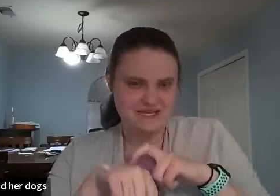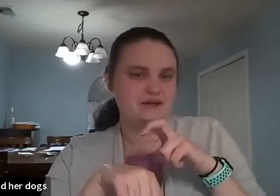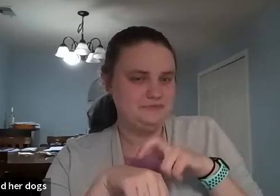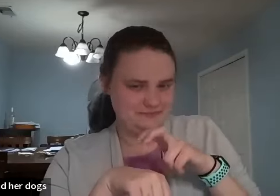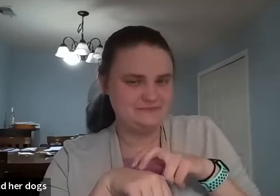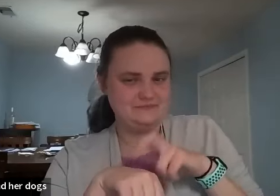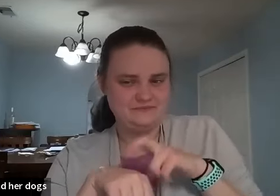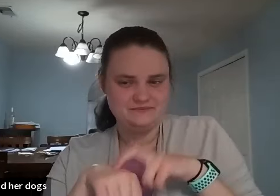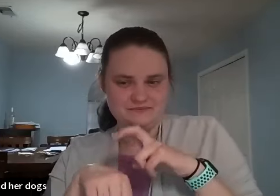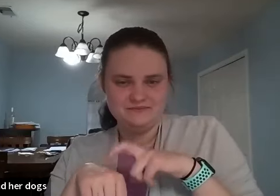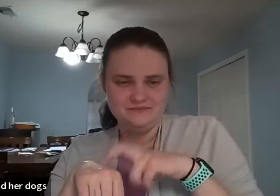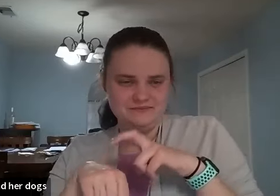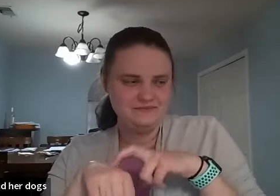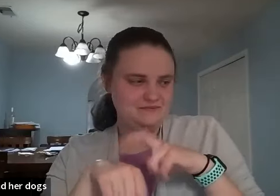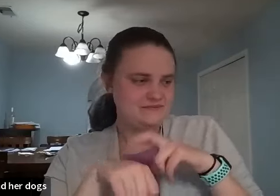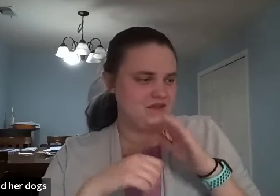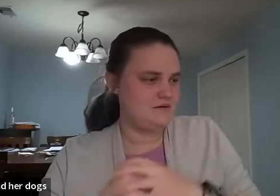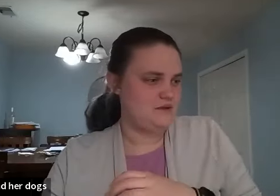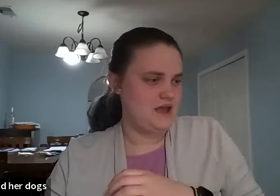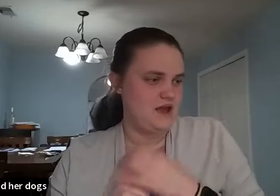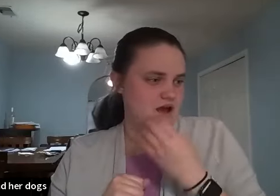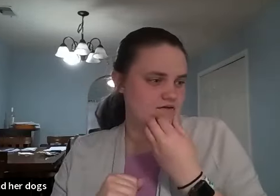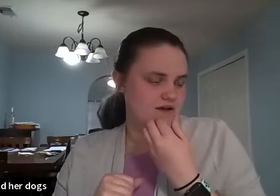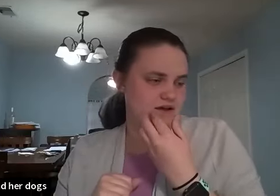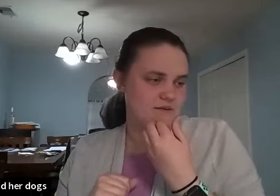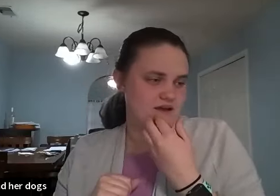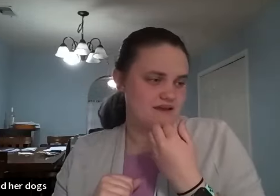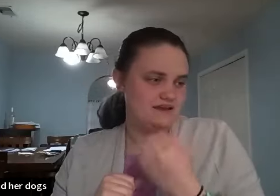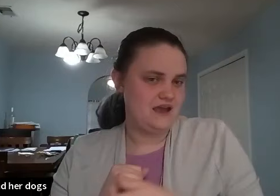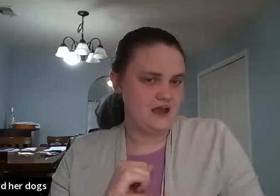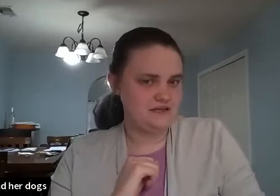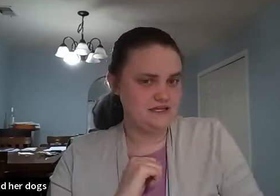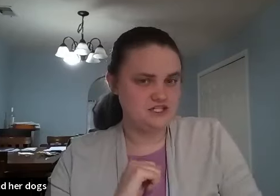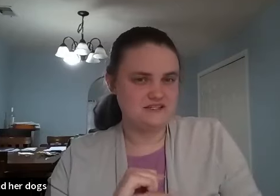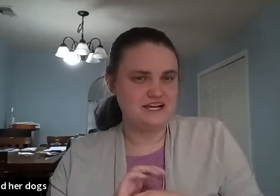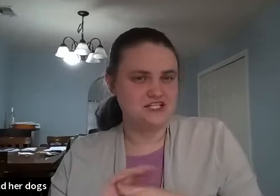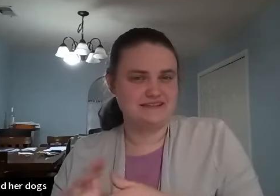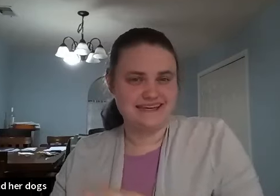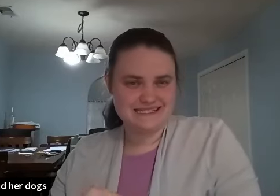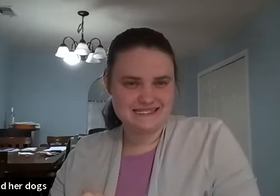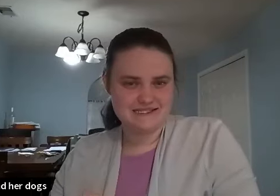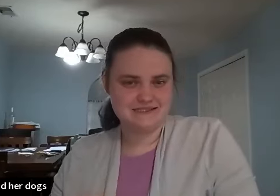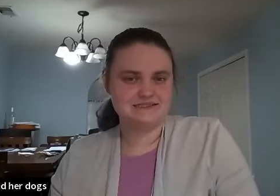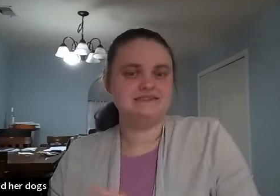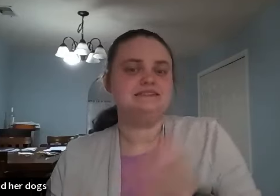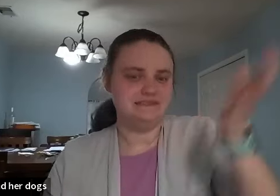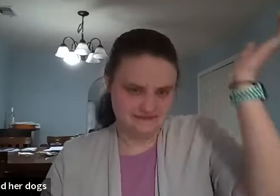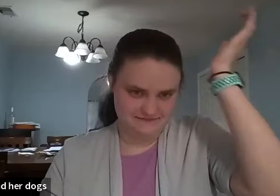Potato. Mm-hmm. We have cabbage / lettuce.